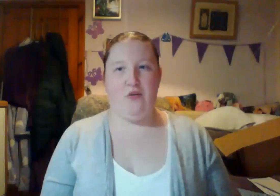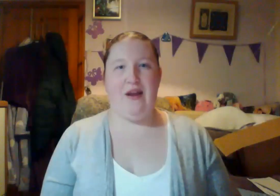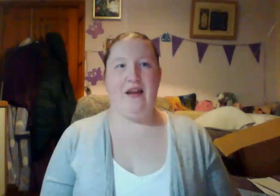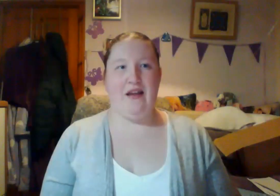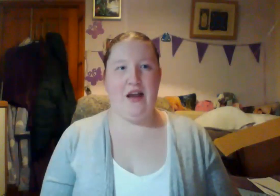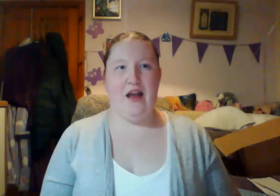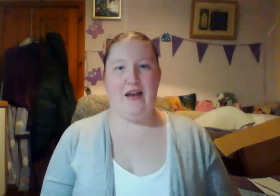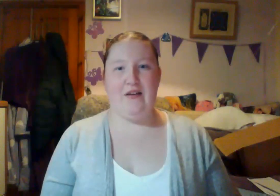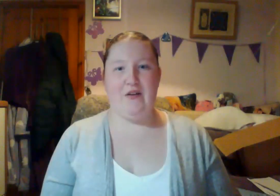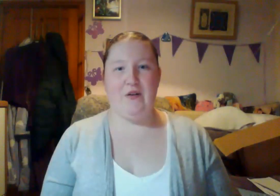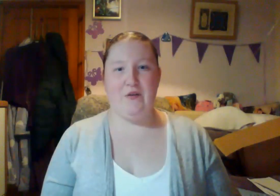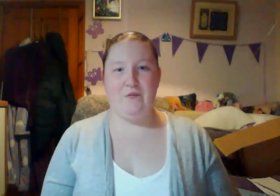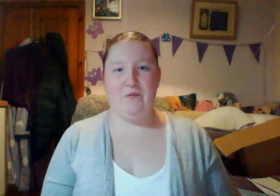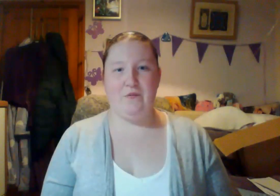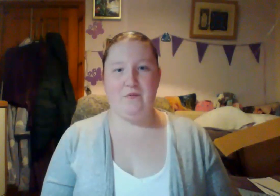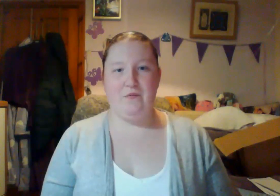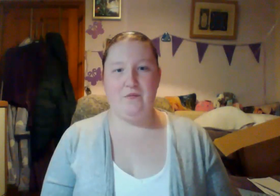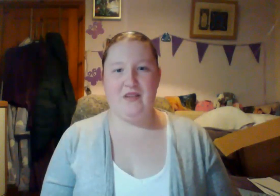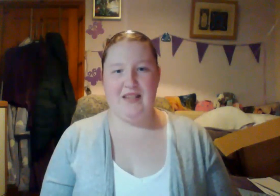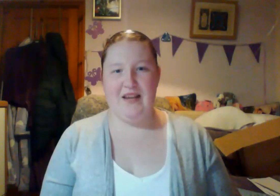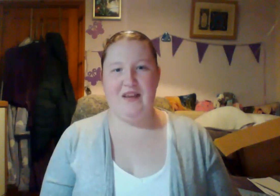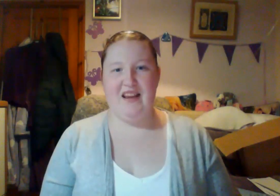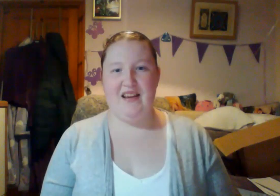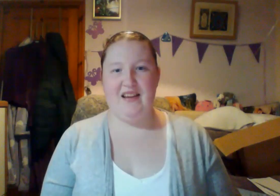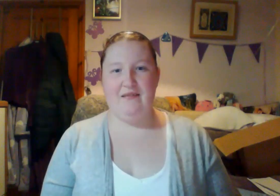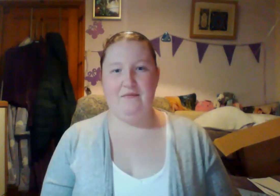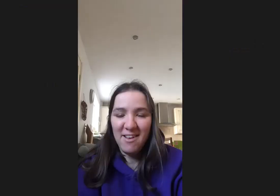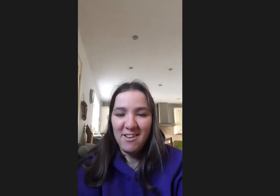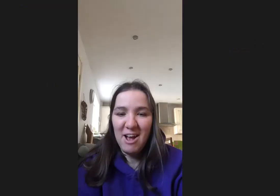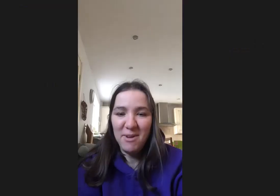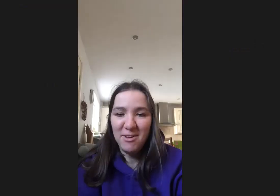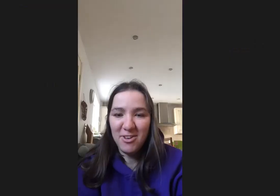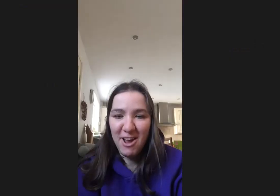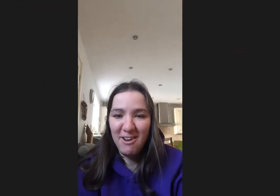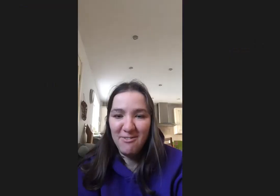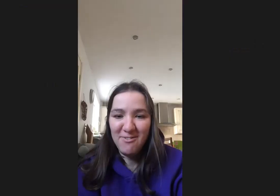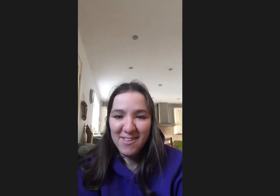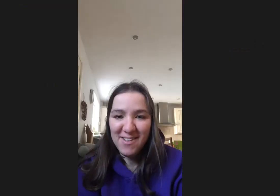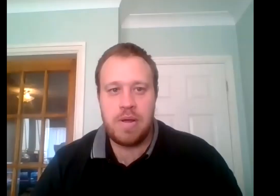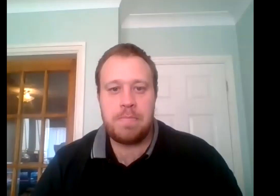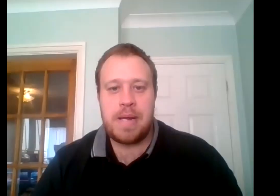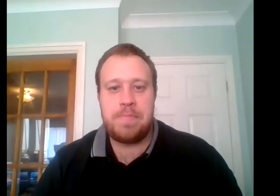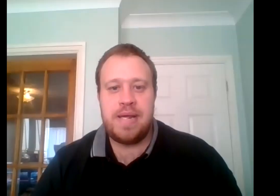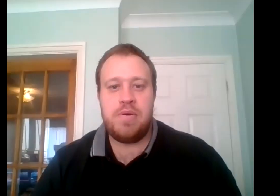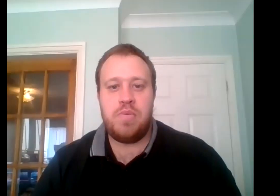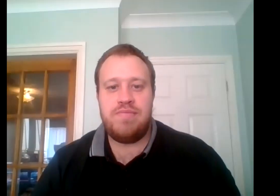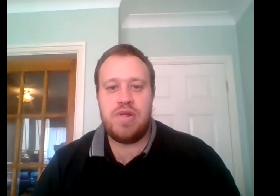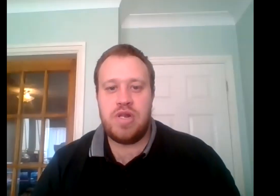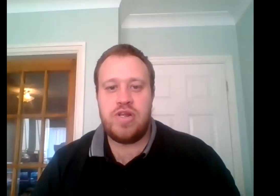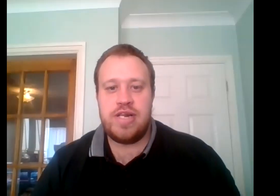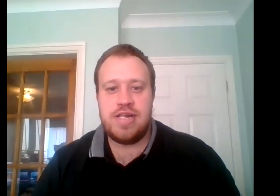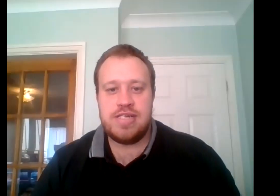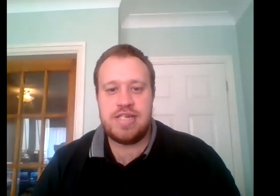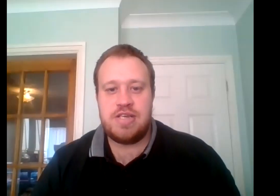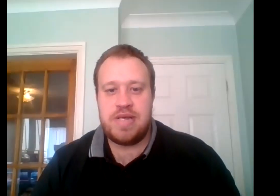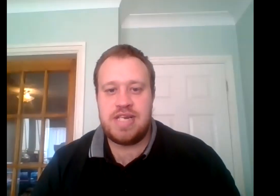Conway Connect TV. Coming soon. By people with learning